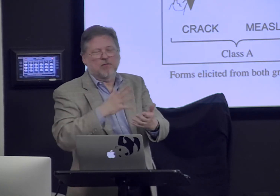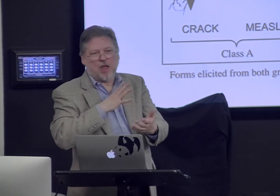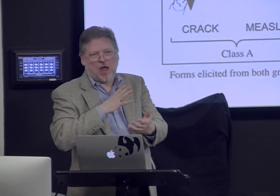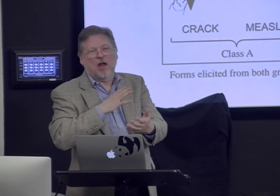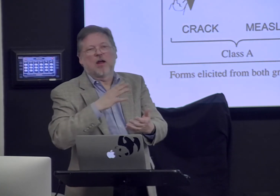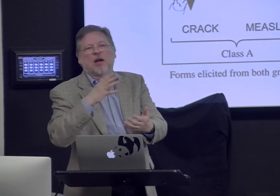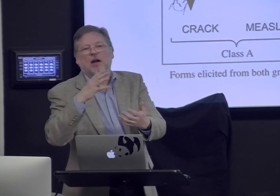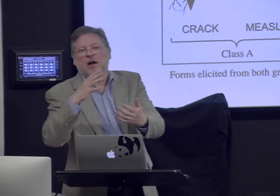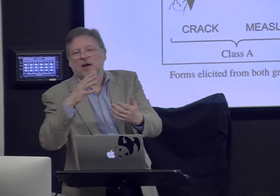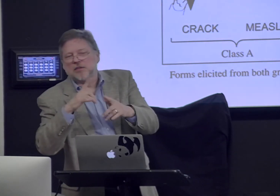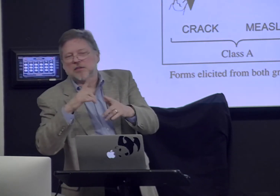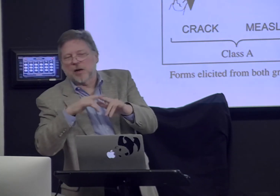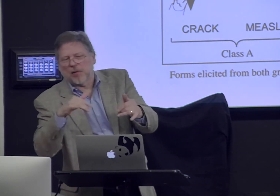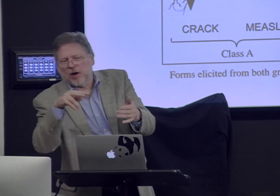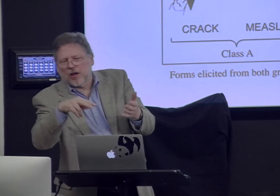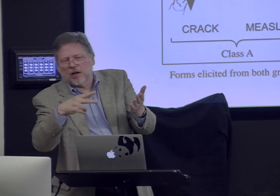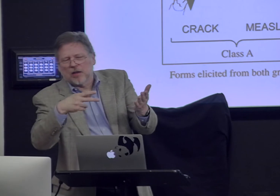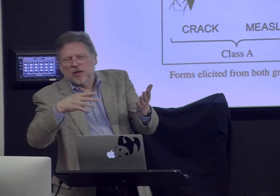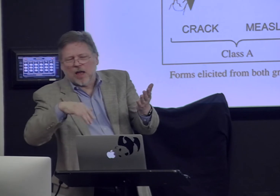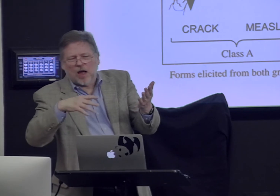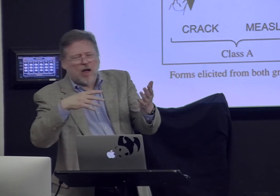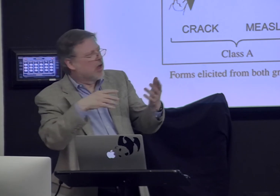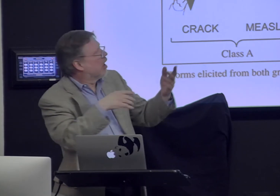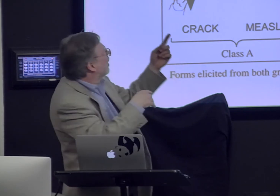we can see these sort of predictable deletions.